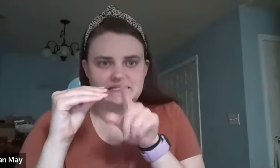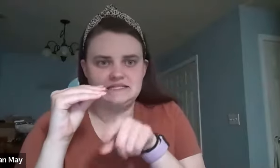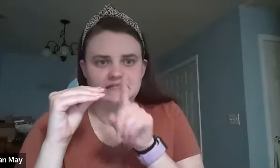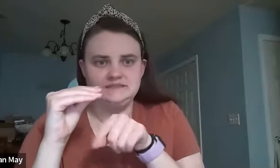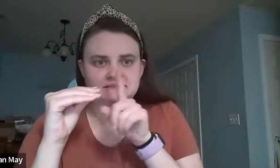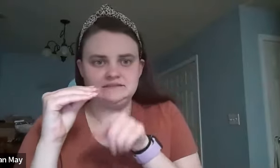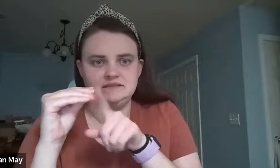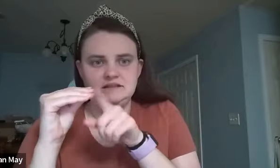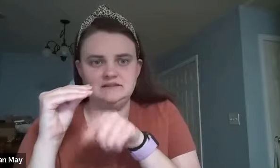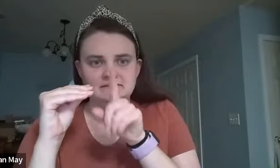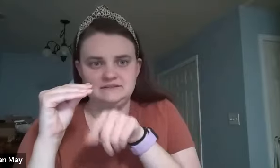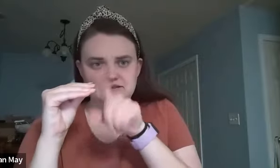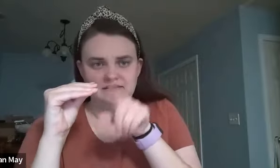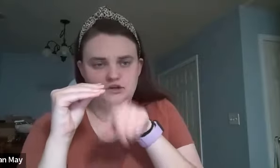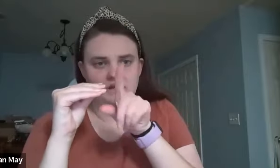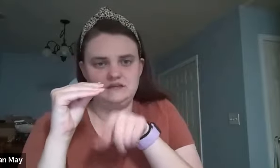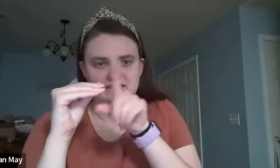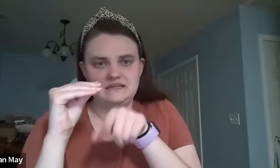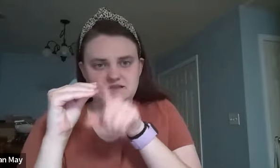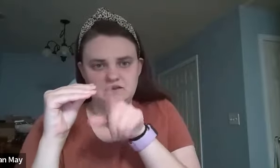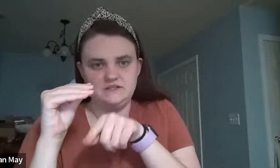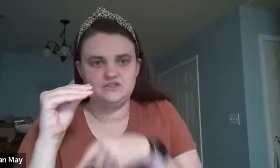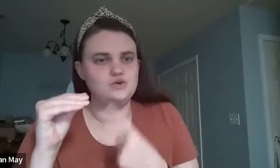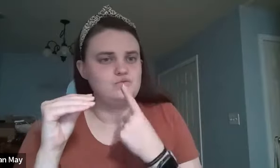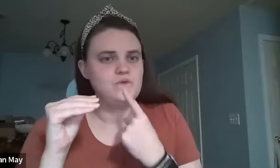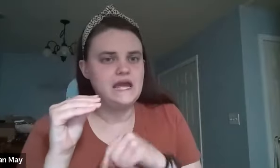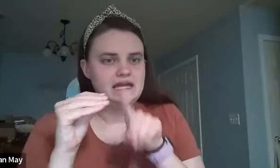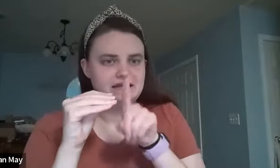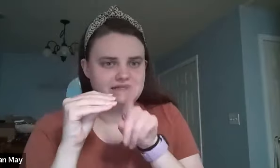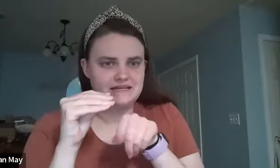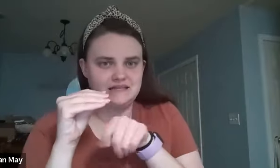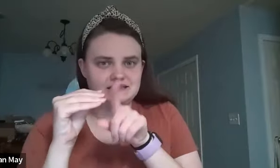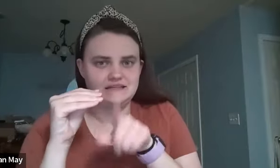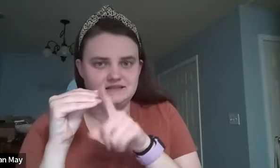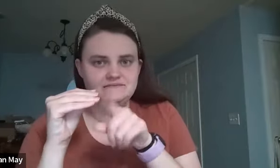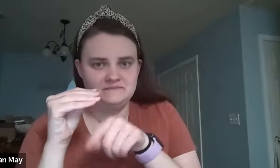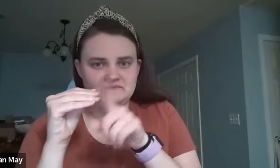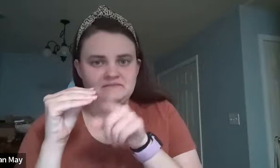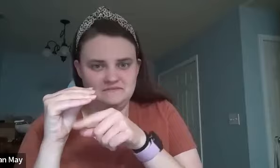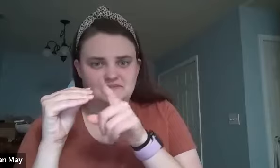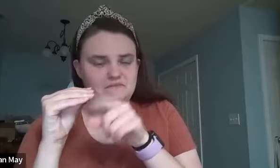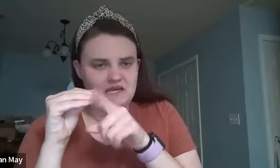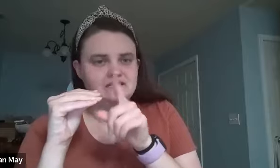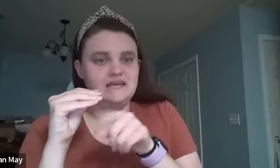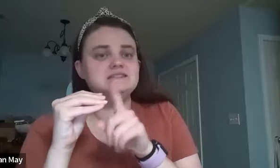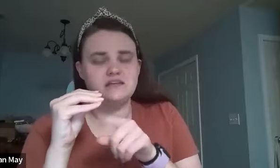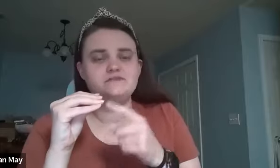slice. Like you're cutting slices of it. So red, slice, slice, slice. That's the sign for